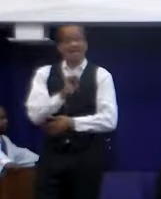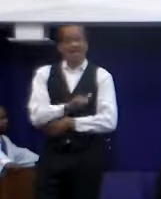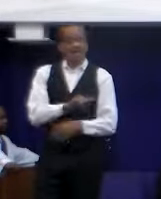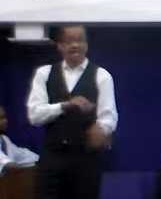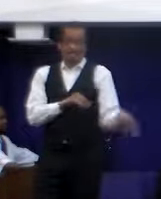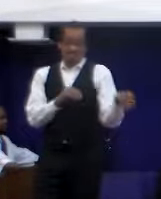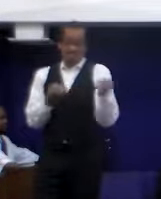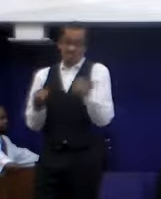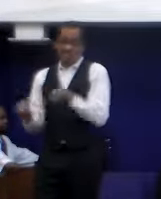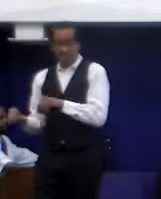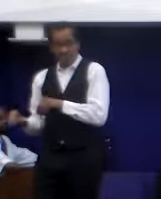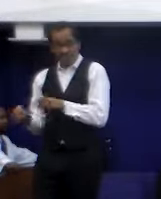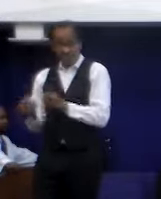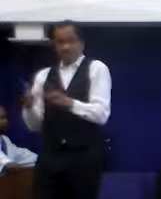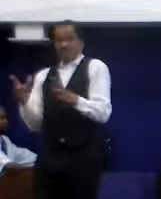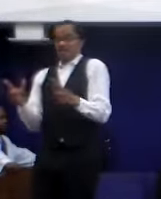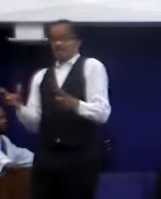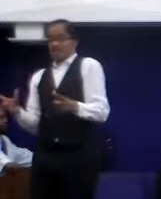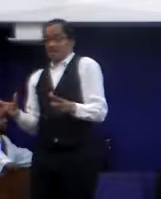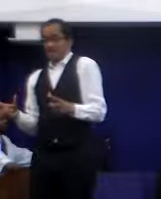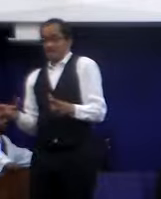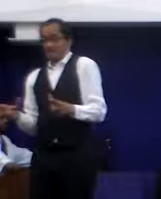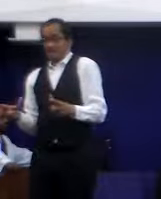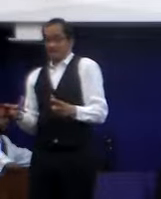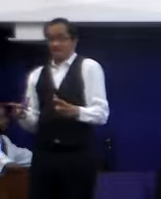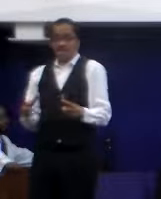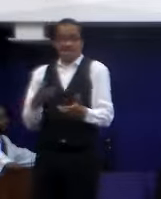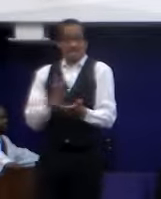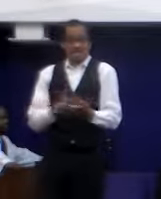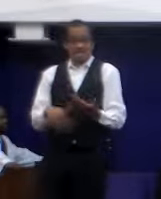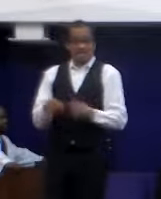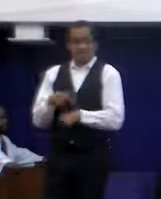too soon. Hallelujah. In fact, sometimes